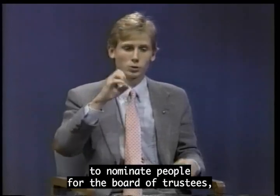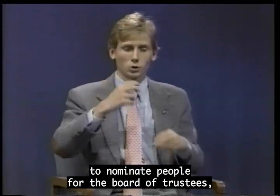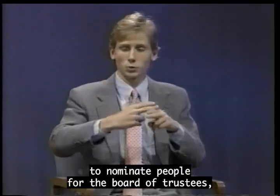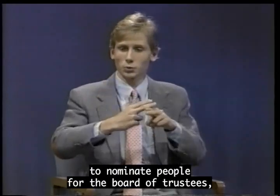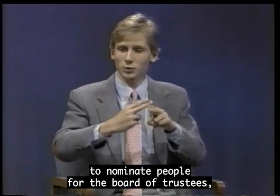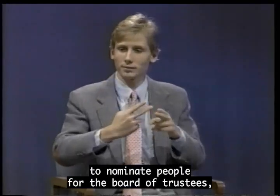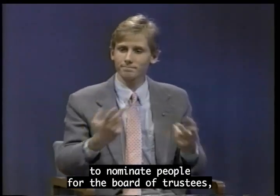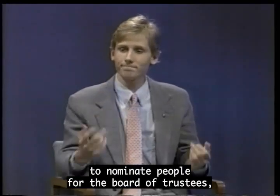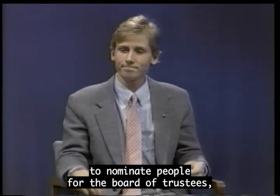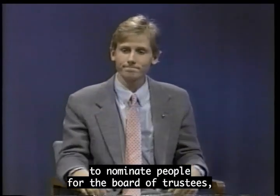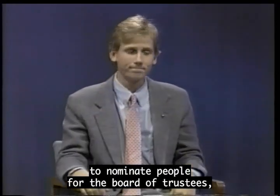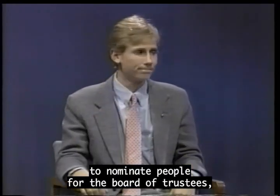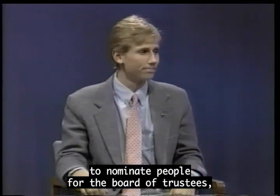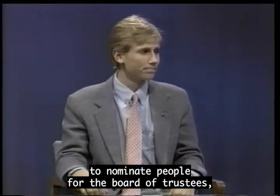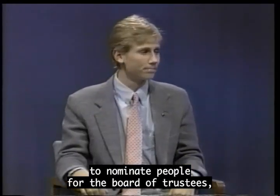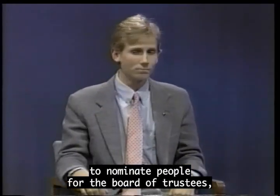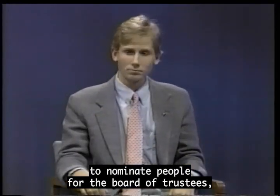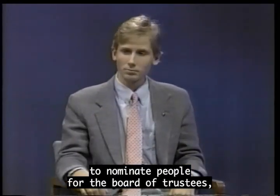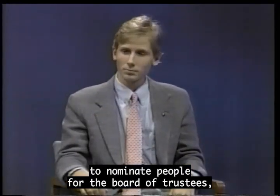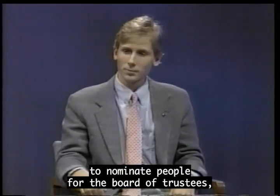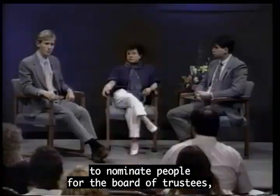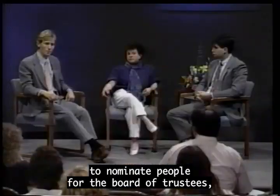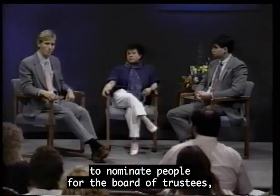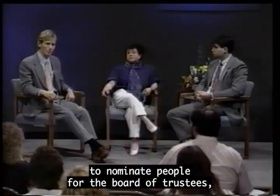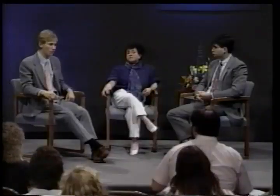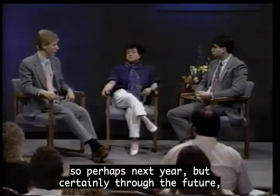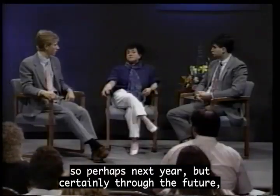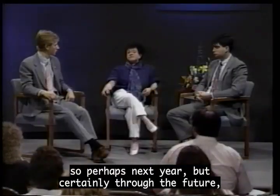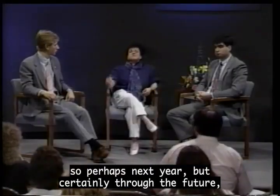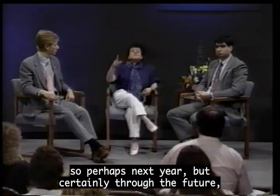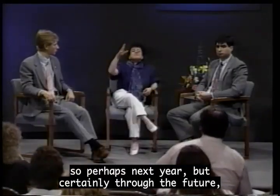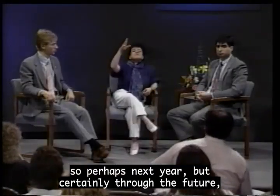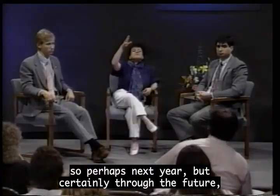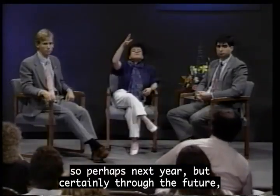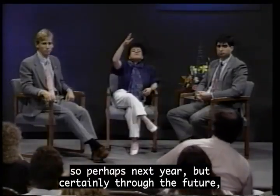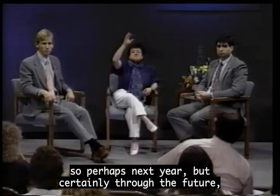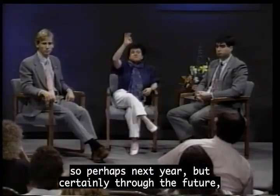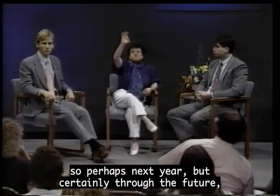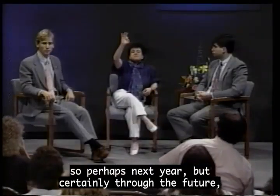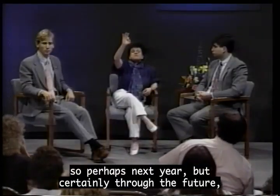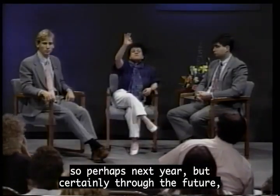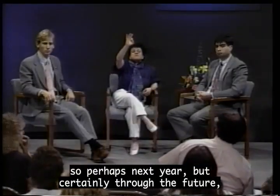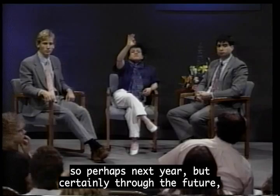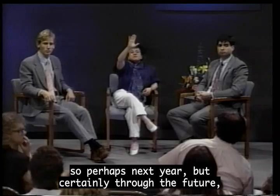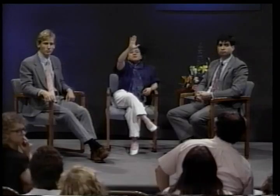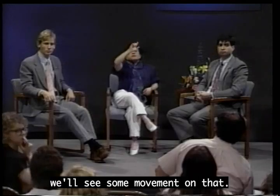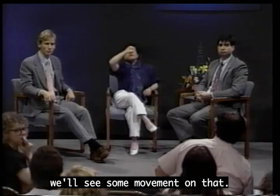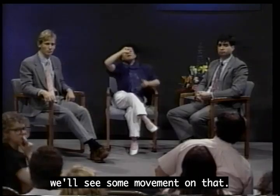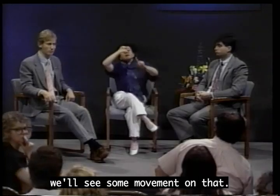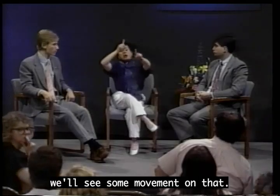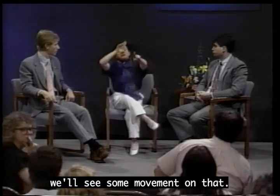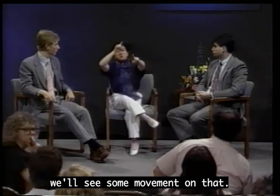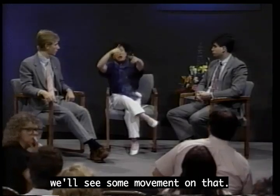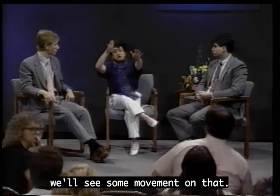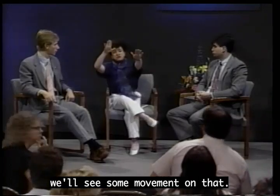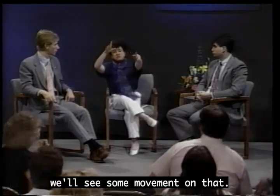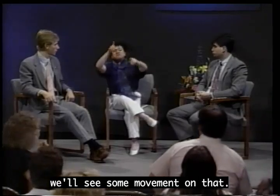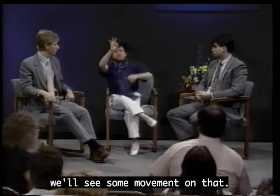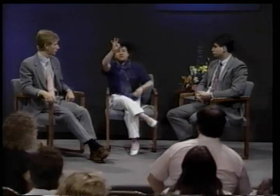Board of Trustees. So perhaps next year, but certainly through the future, we'll see some movement on that. Okay, thank you. Did that answer your